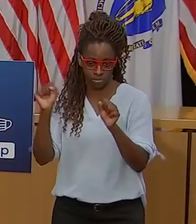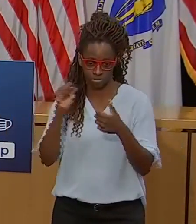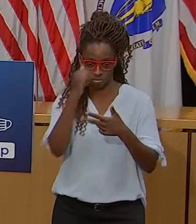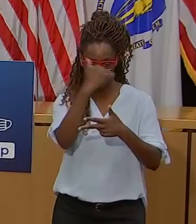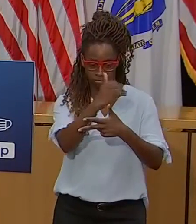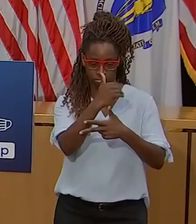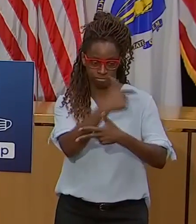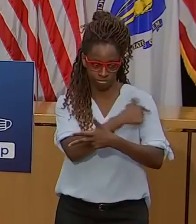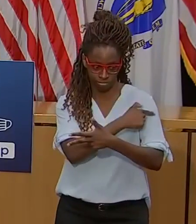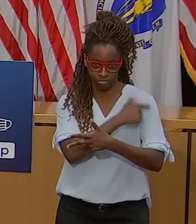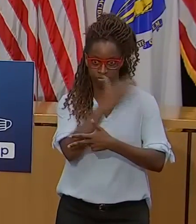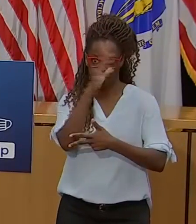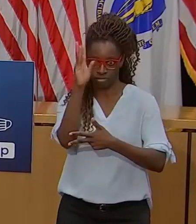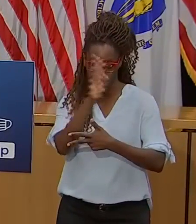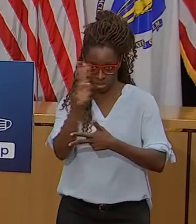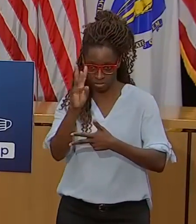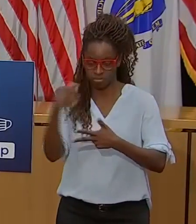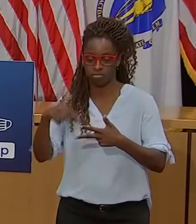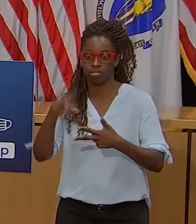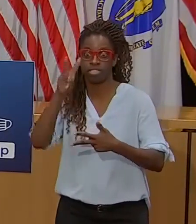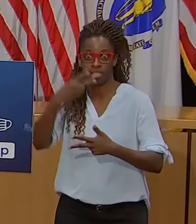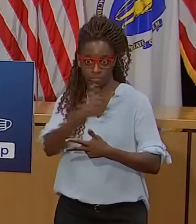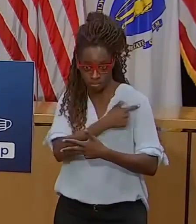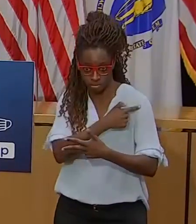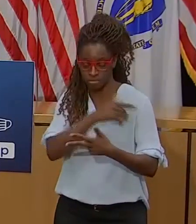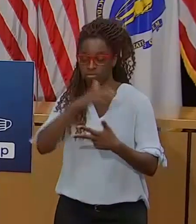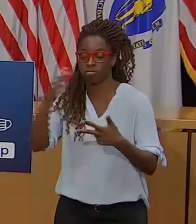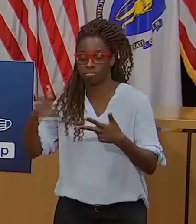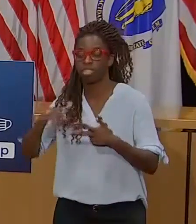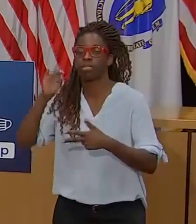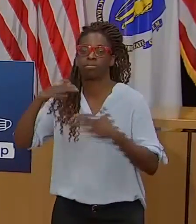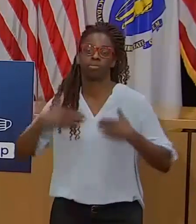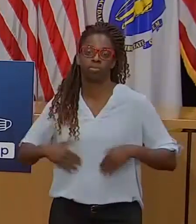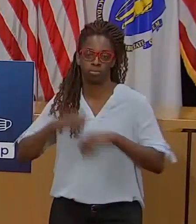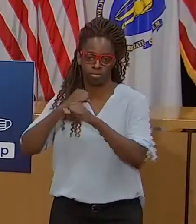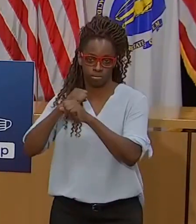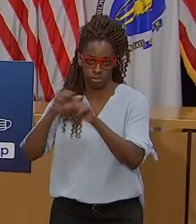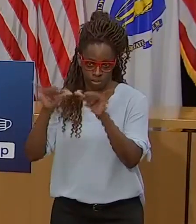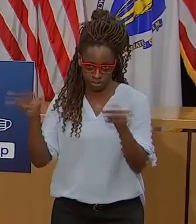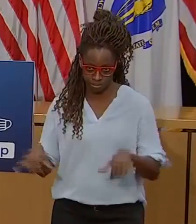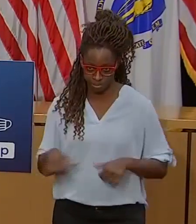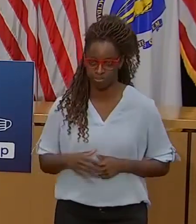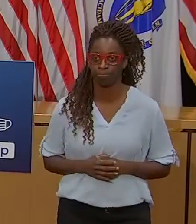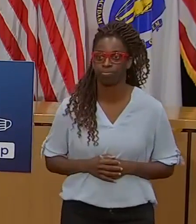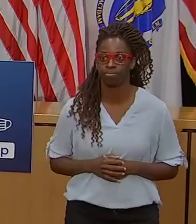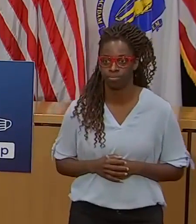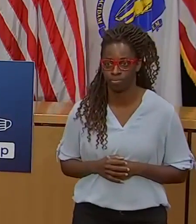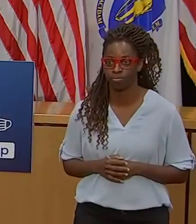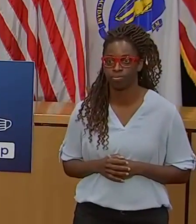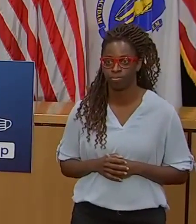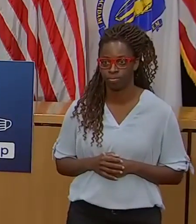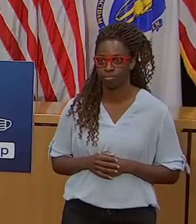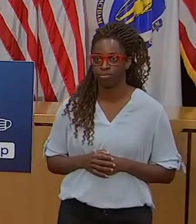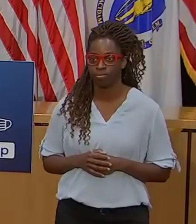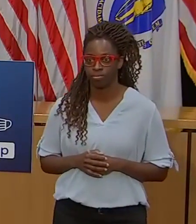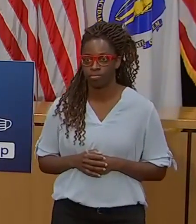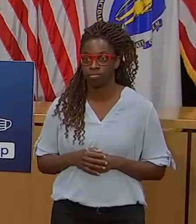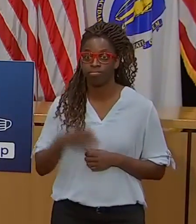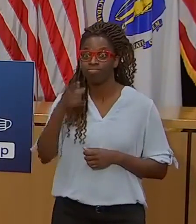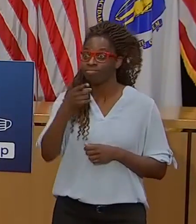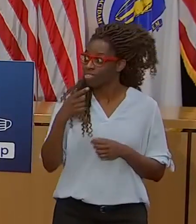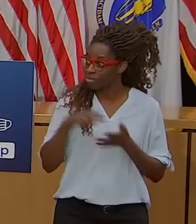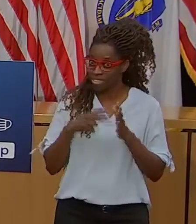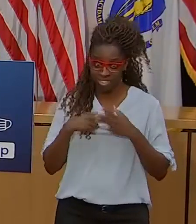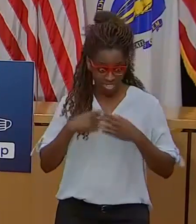critical that people continue following the state guidance and the preventive measures that so many of you have